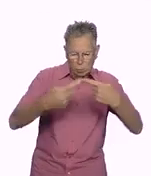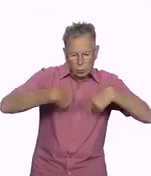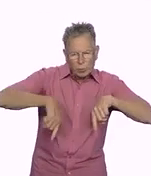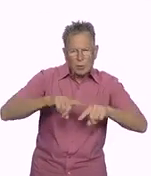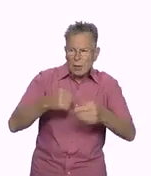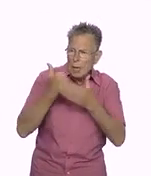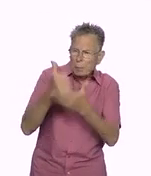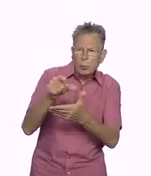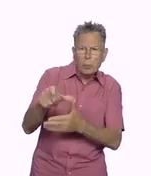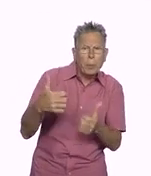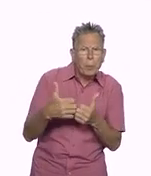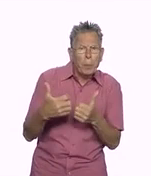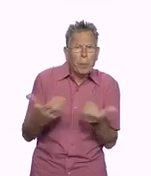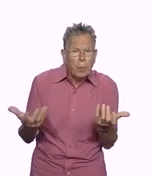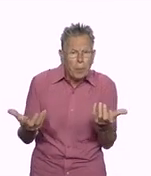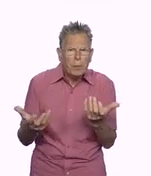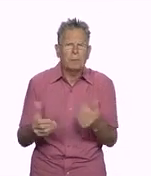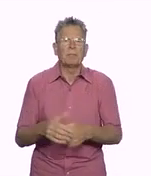How we can help you.